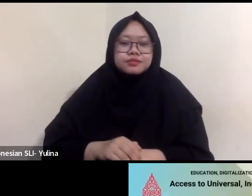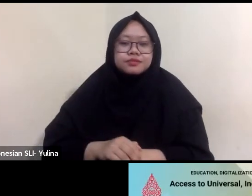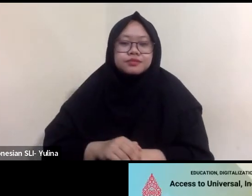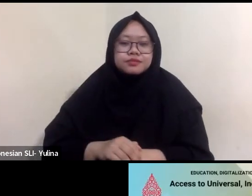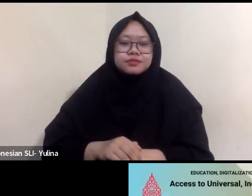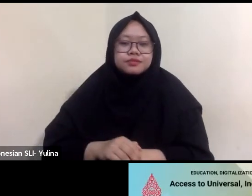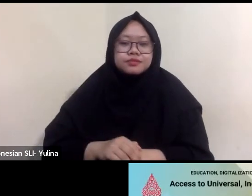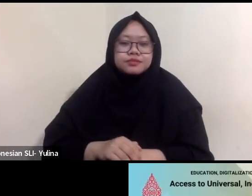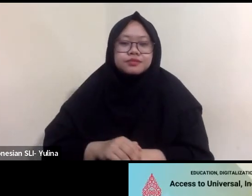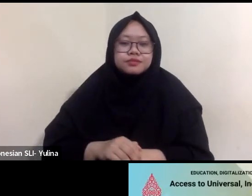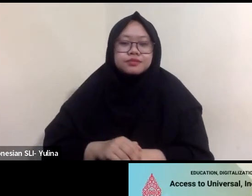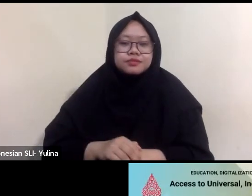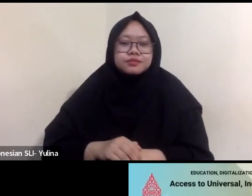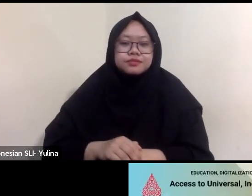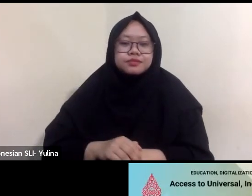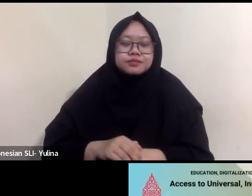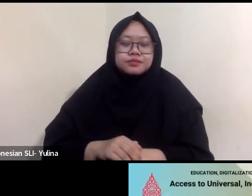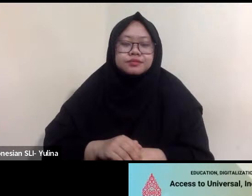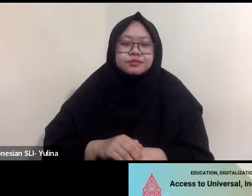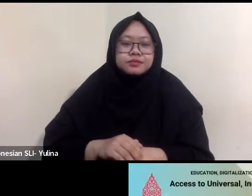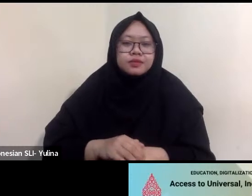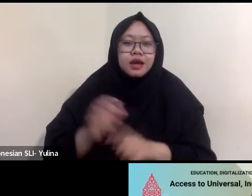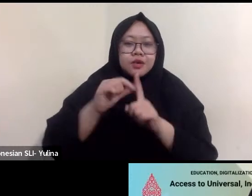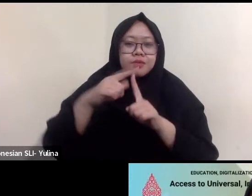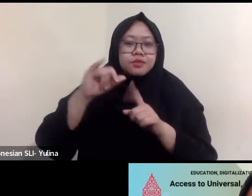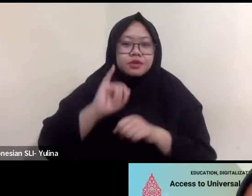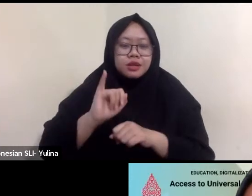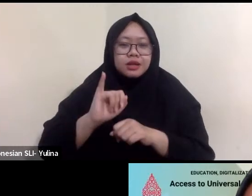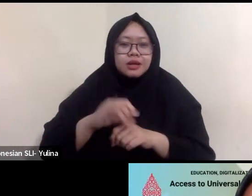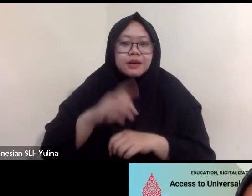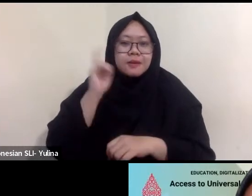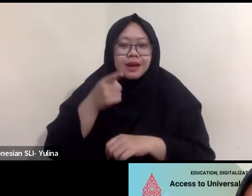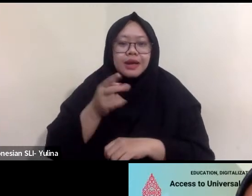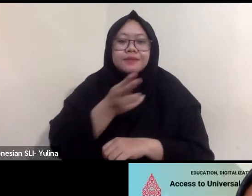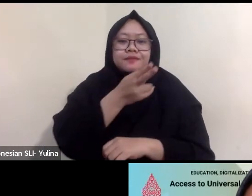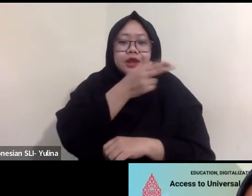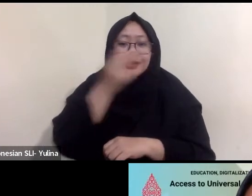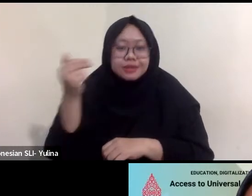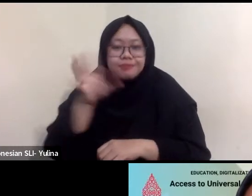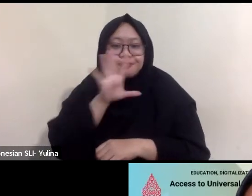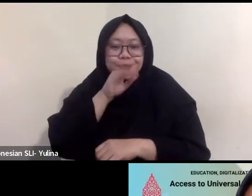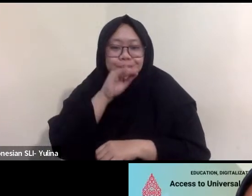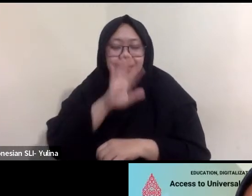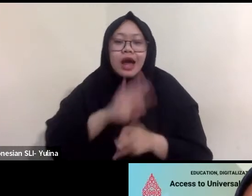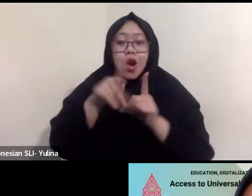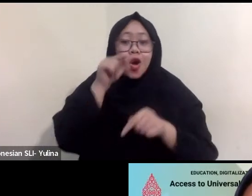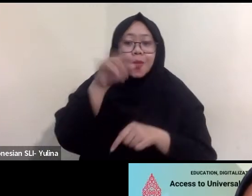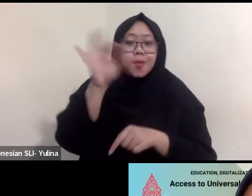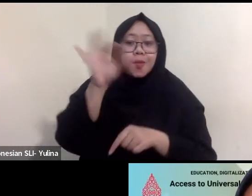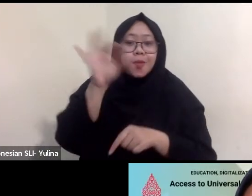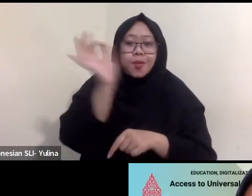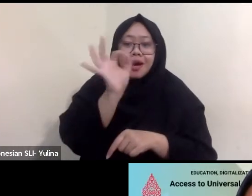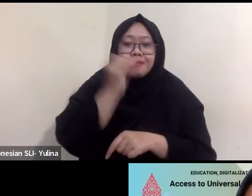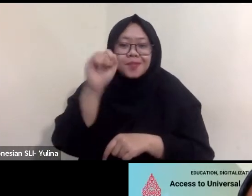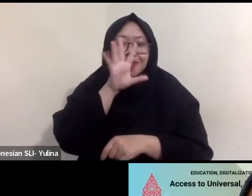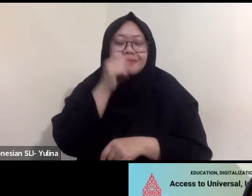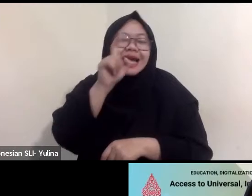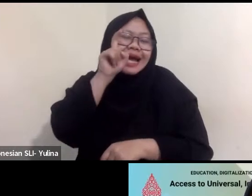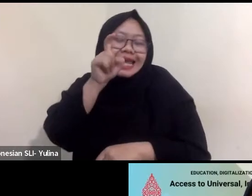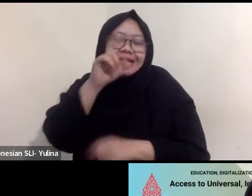please click on the globe button down there on your Zoom screen to auto-translate it to English. And let's hear it from you, Putri.